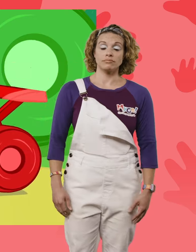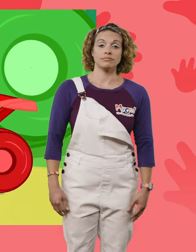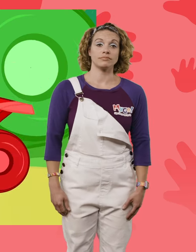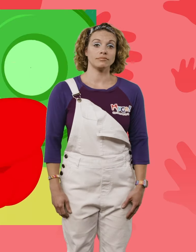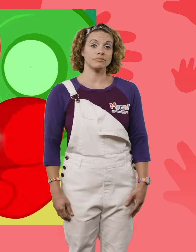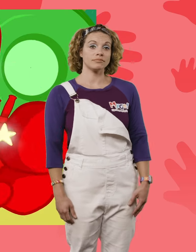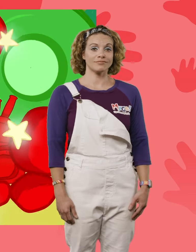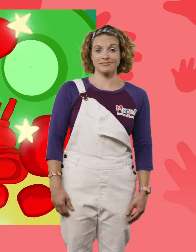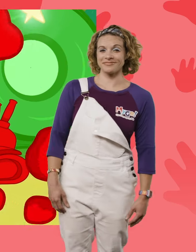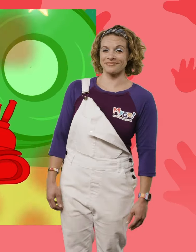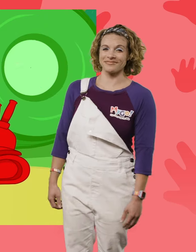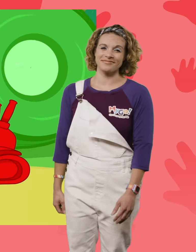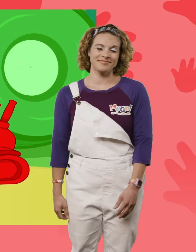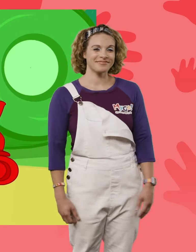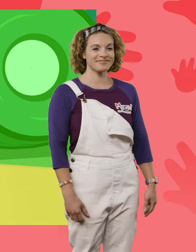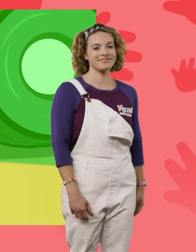up.